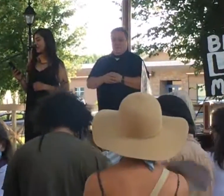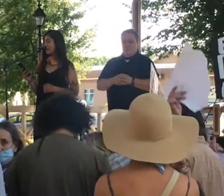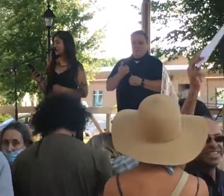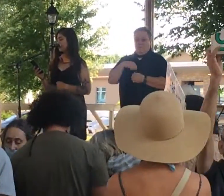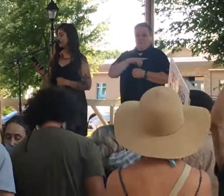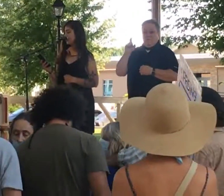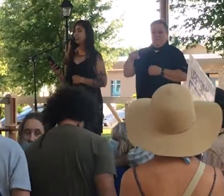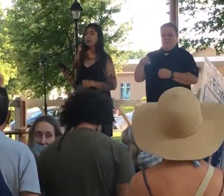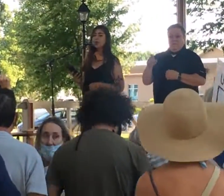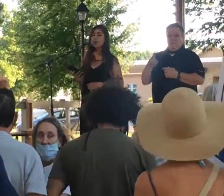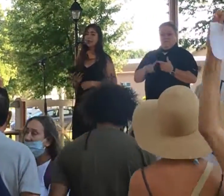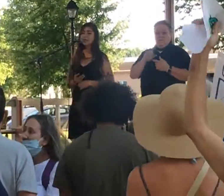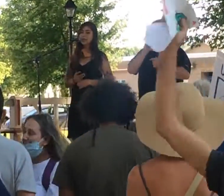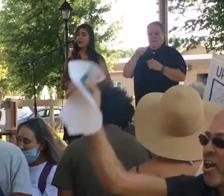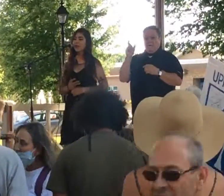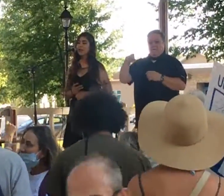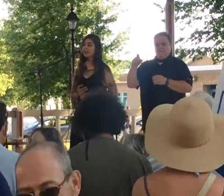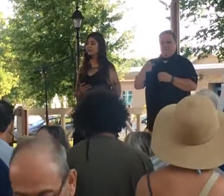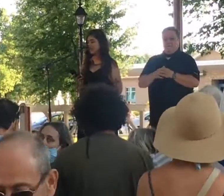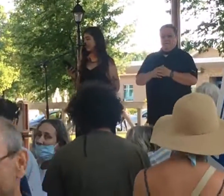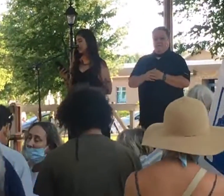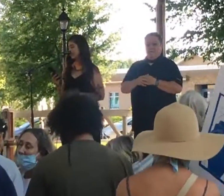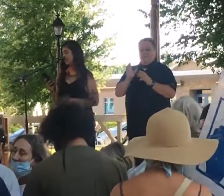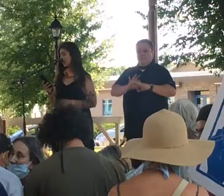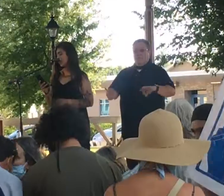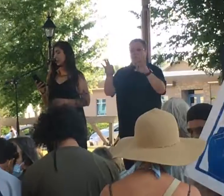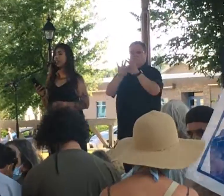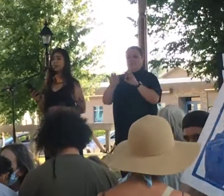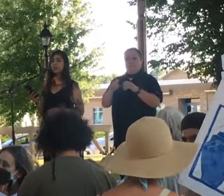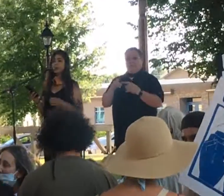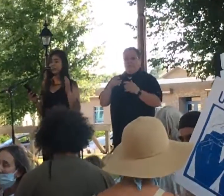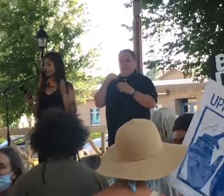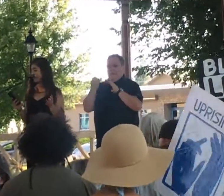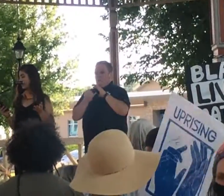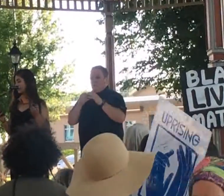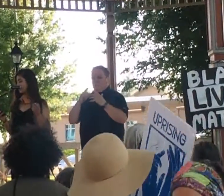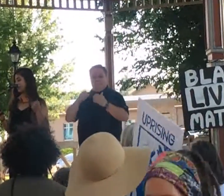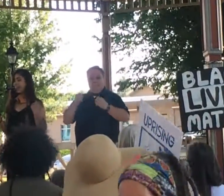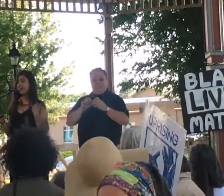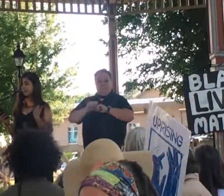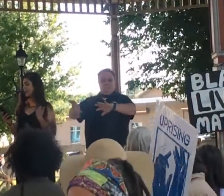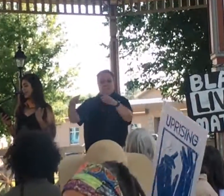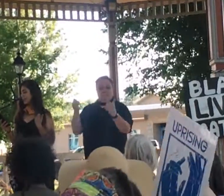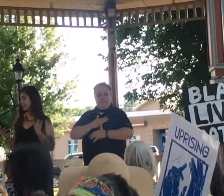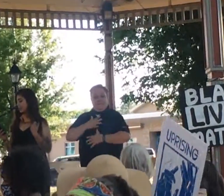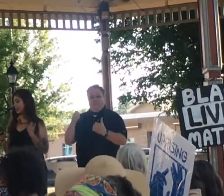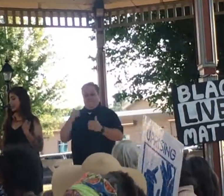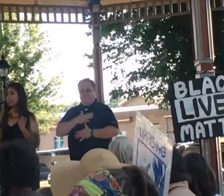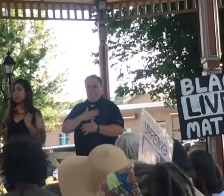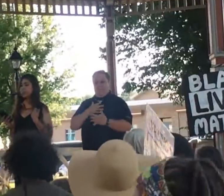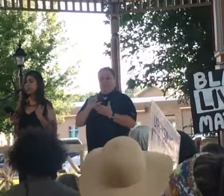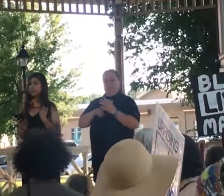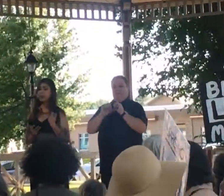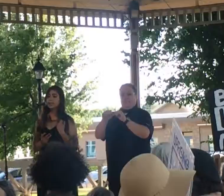But we need to. It's no longer necessary, it's essential. Ignorance breeds fear, and fear is